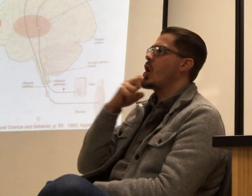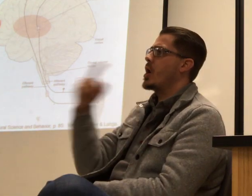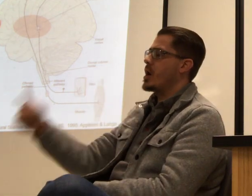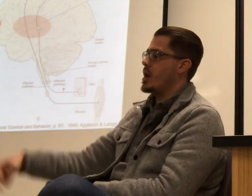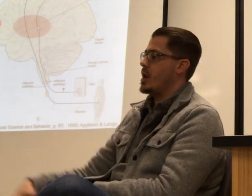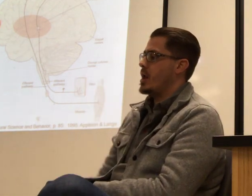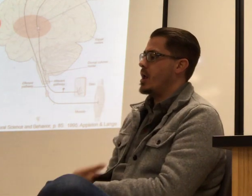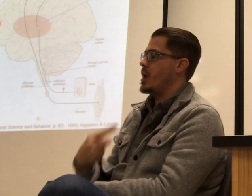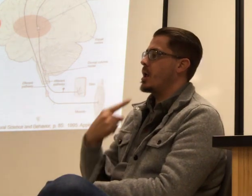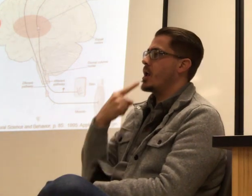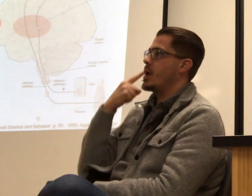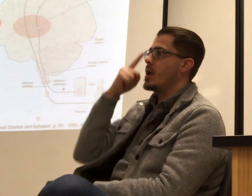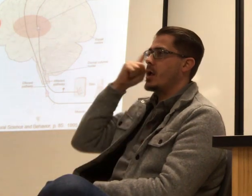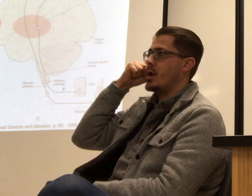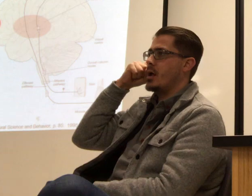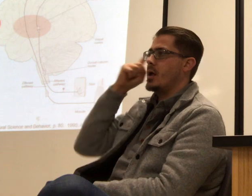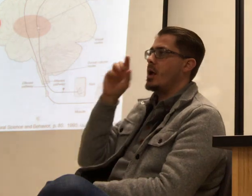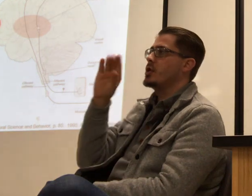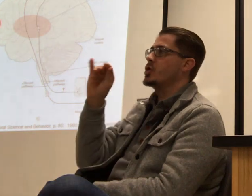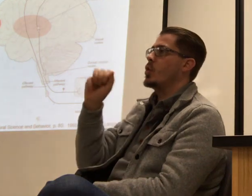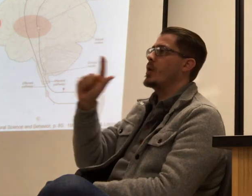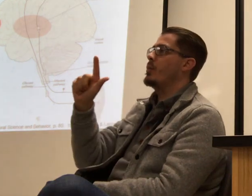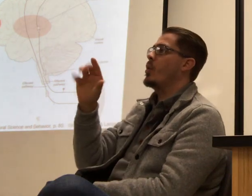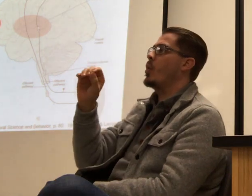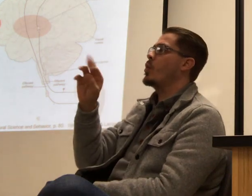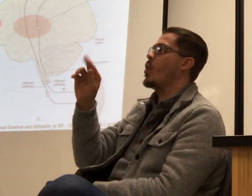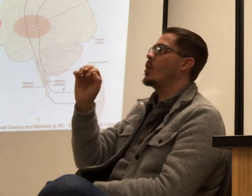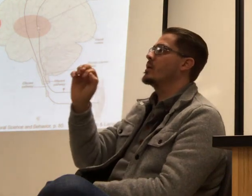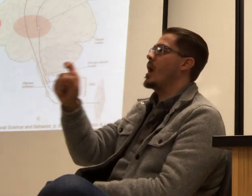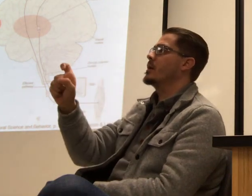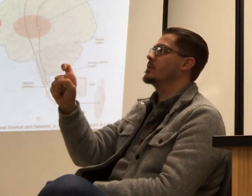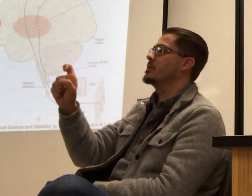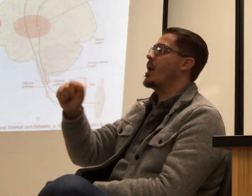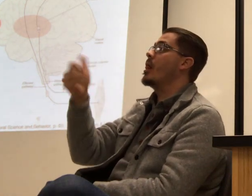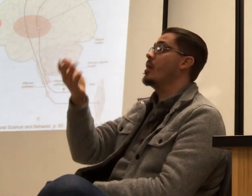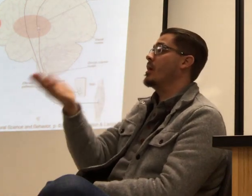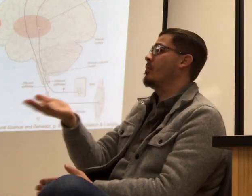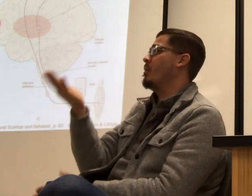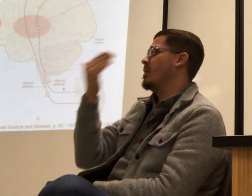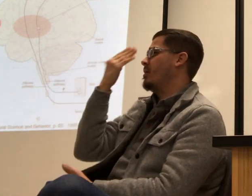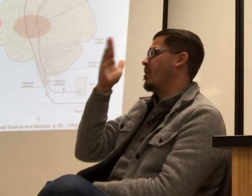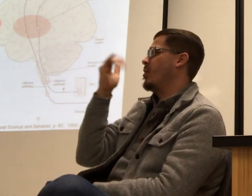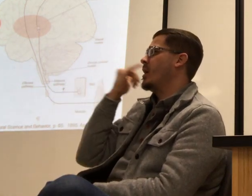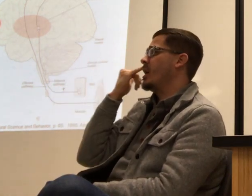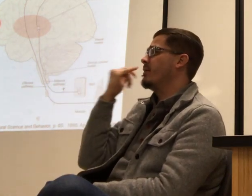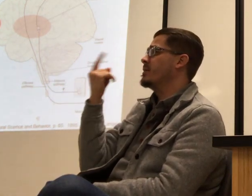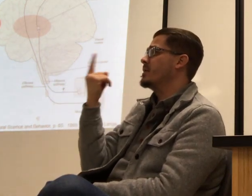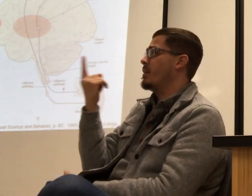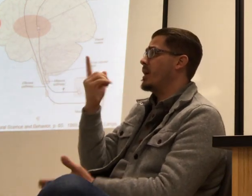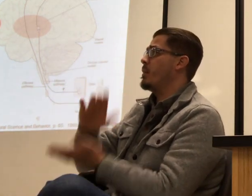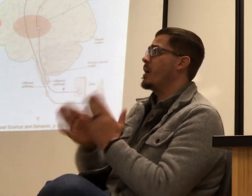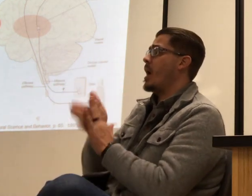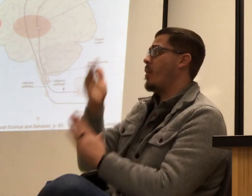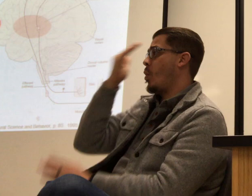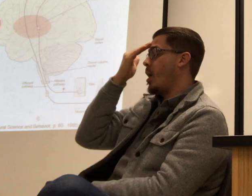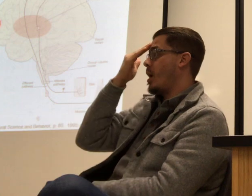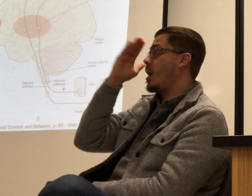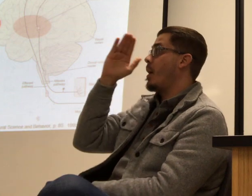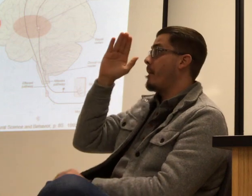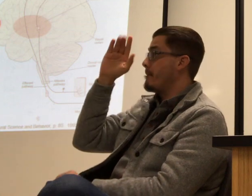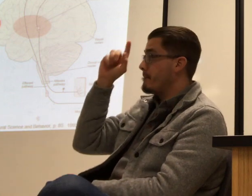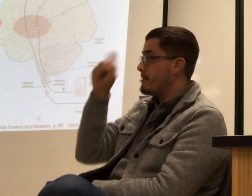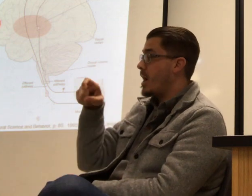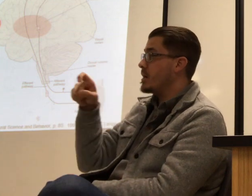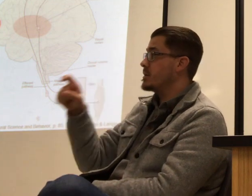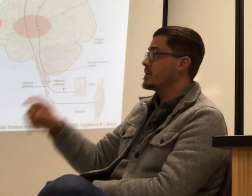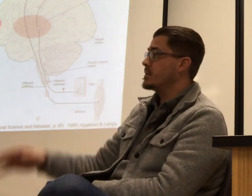the cerebral cortex? And here's another thing you may not know. If something is to reach your awareness, it must reach